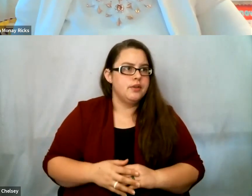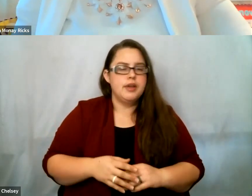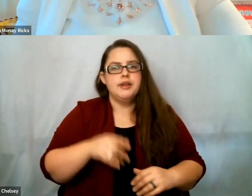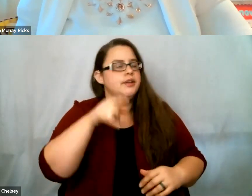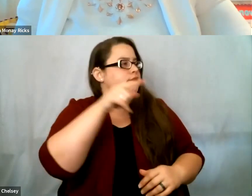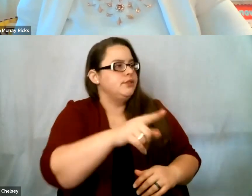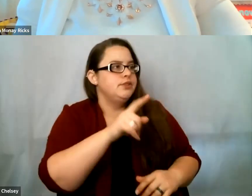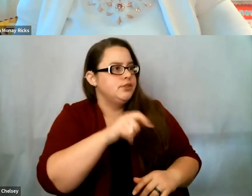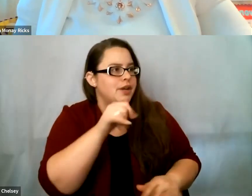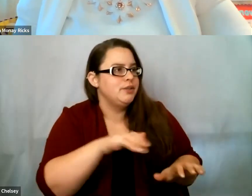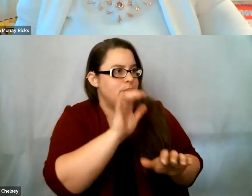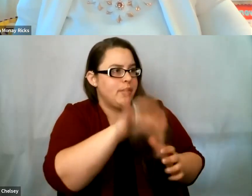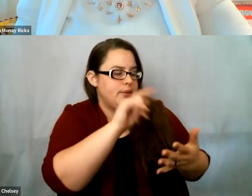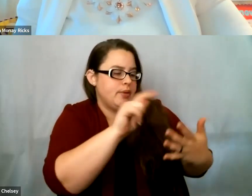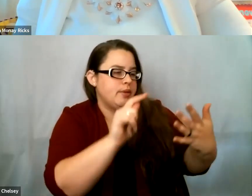our humanity?